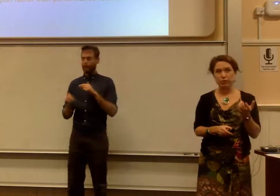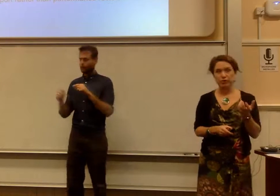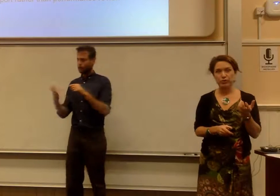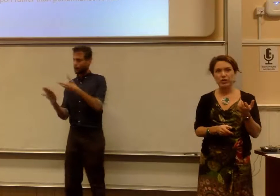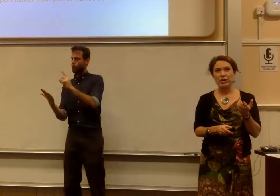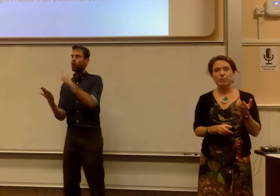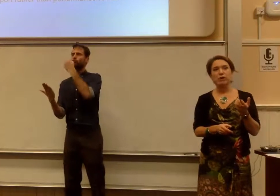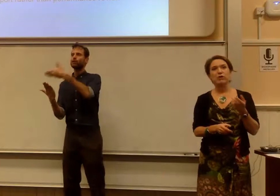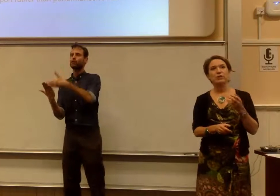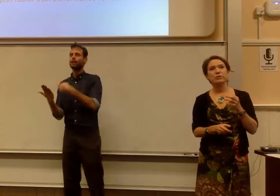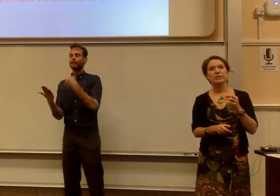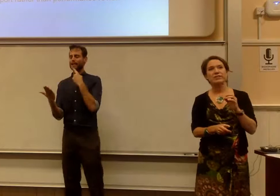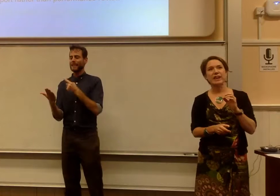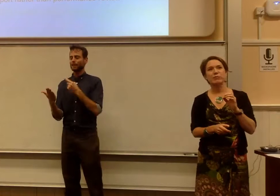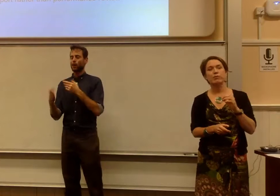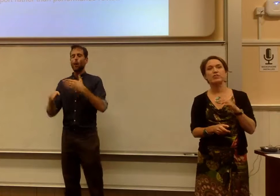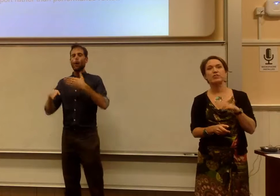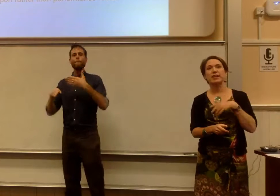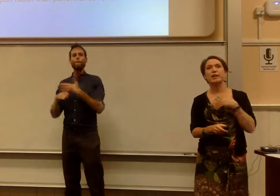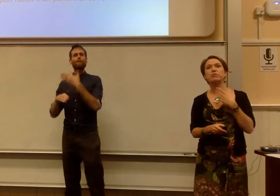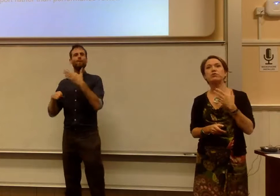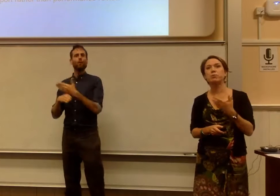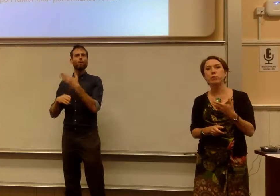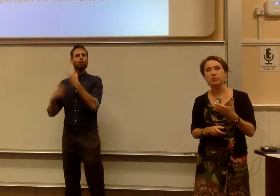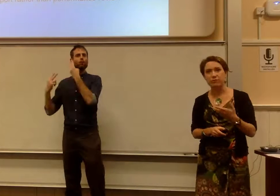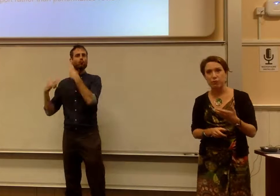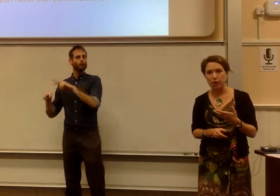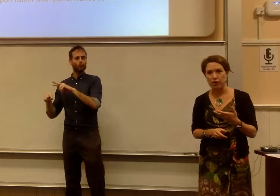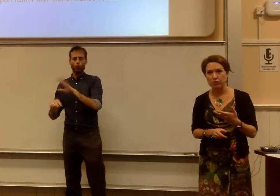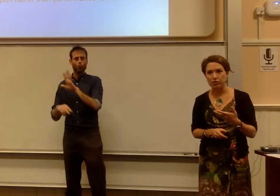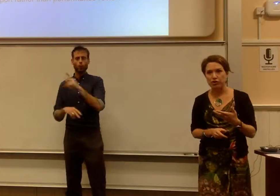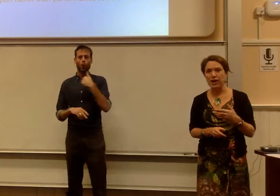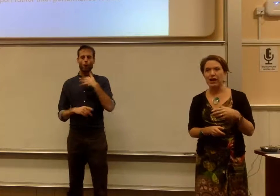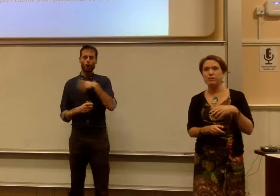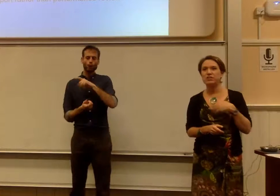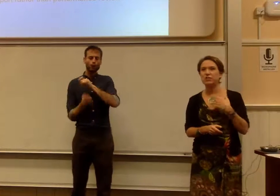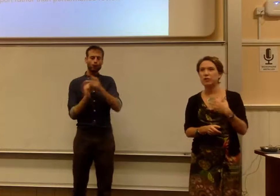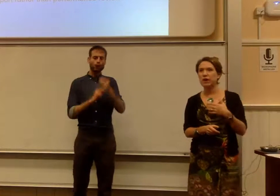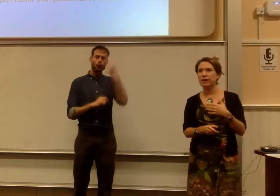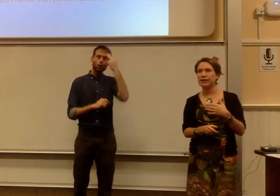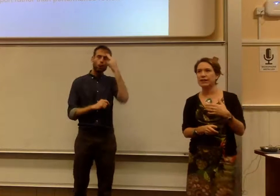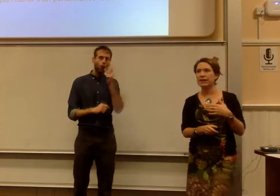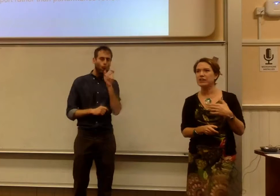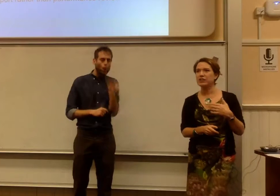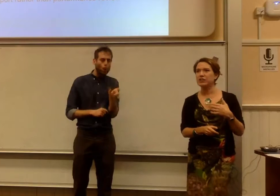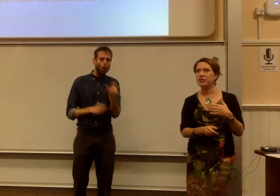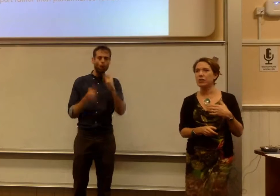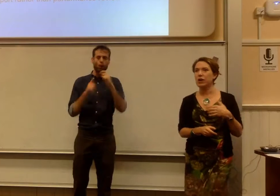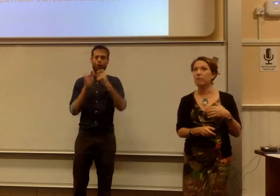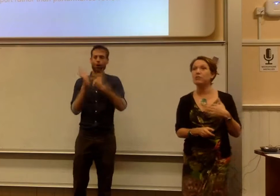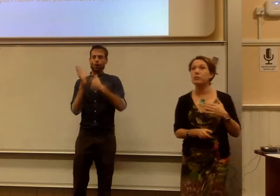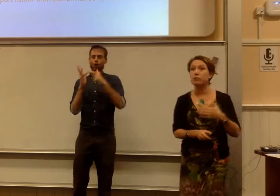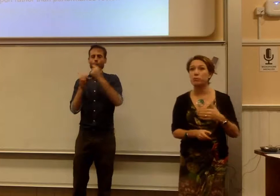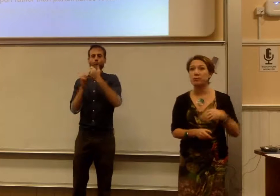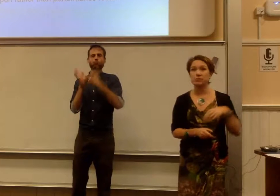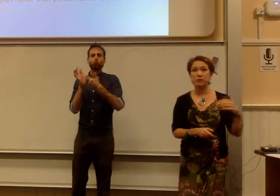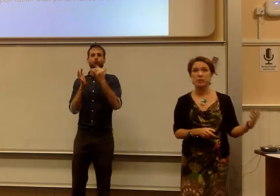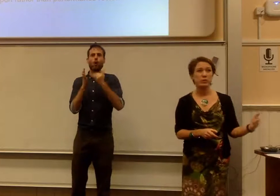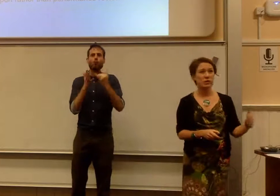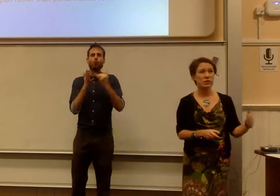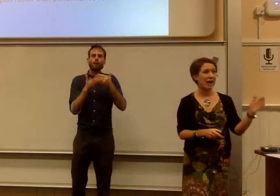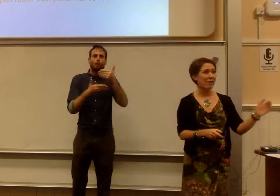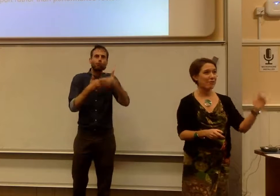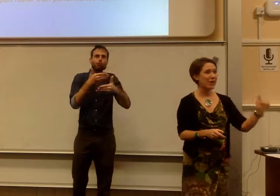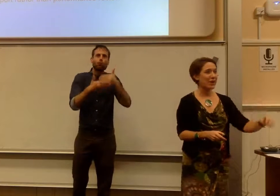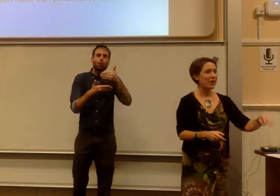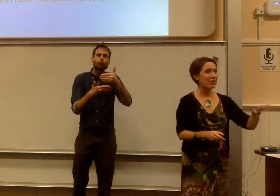progress report, because we said we wanted to take a more supportive approach, and it's too early to measure performance because